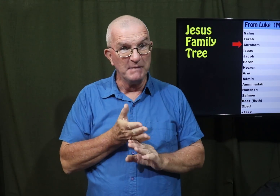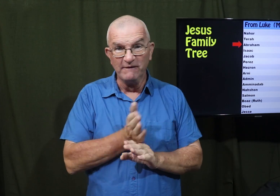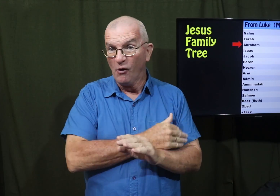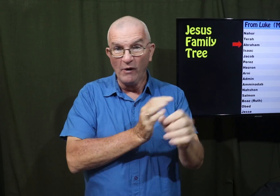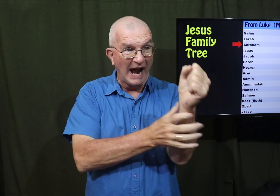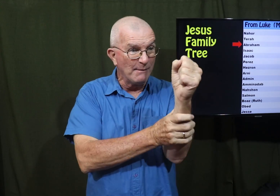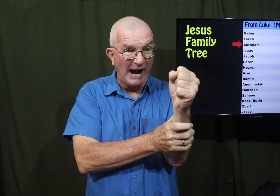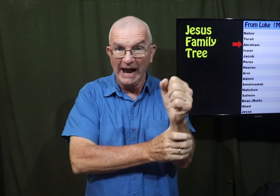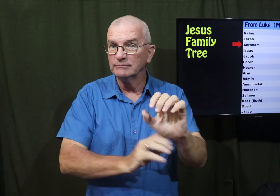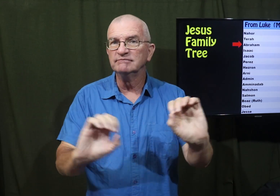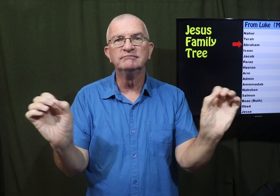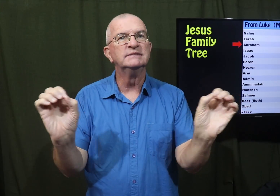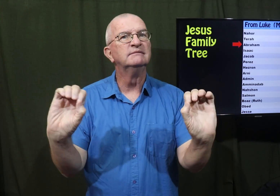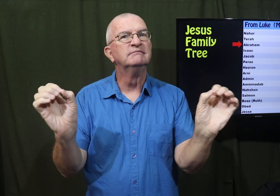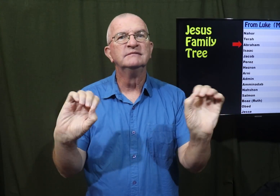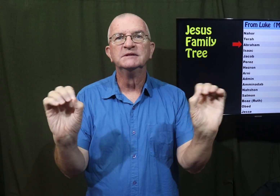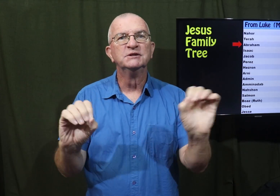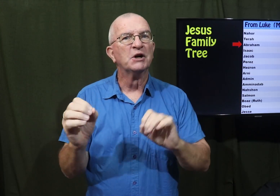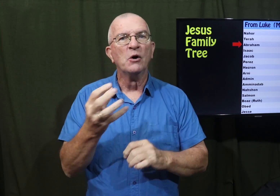Before Abraham, there were no Jews.